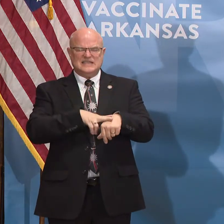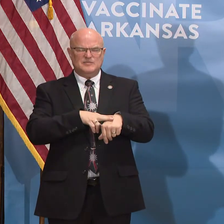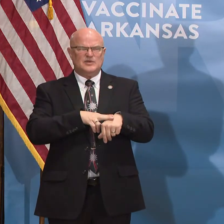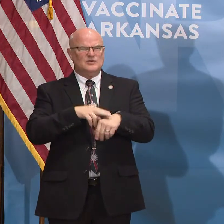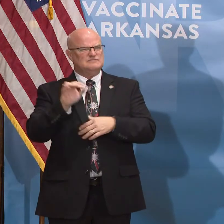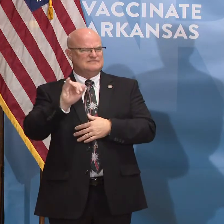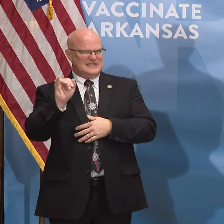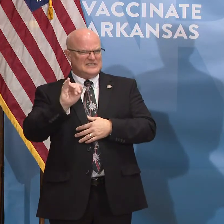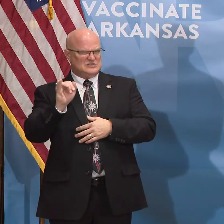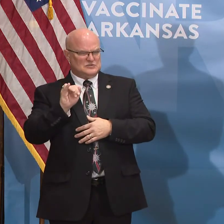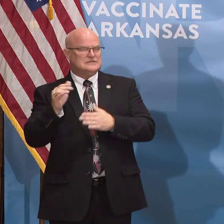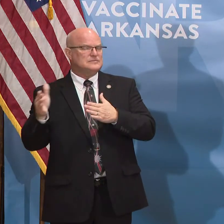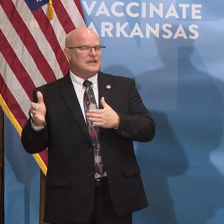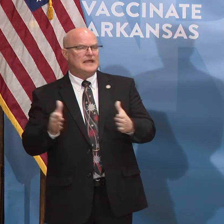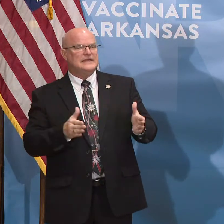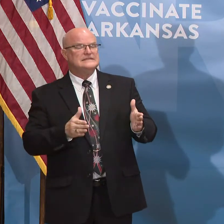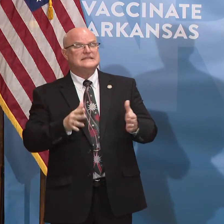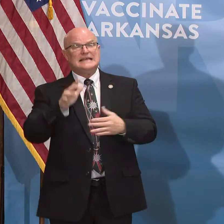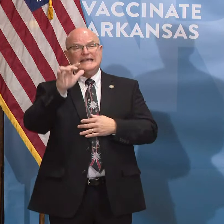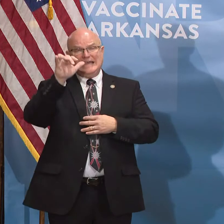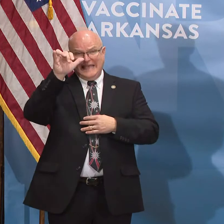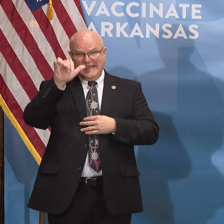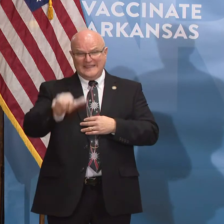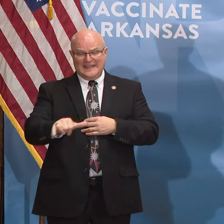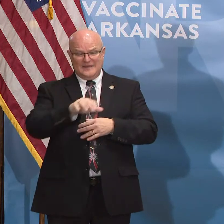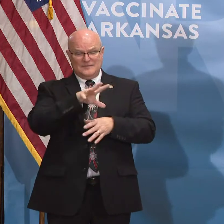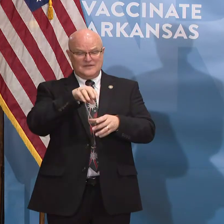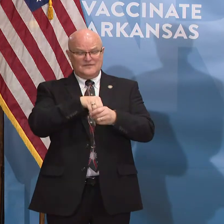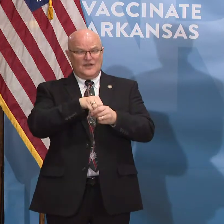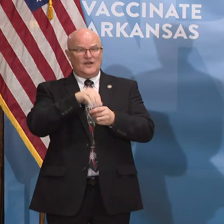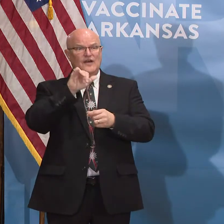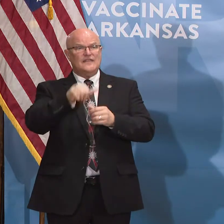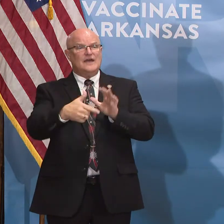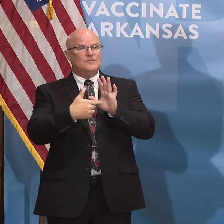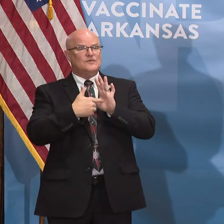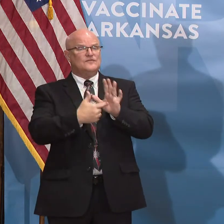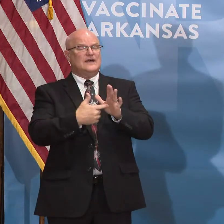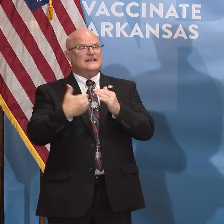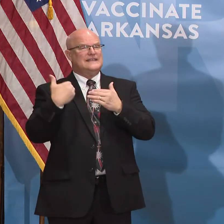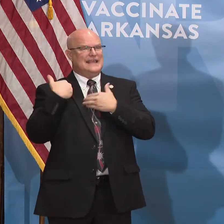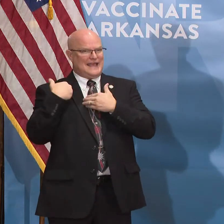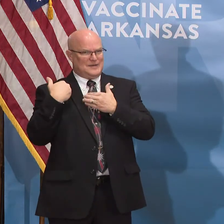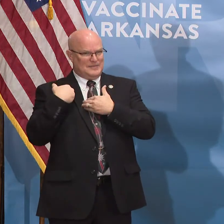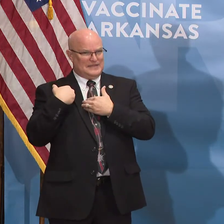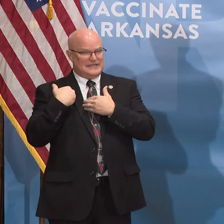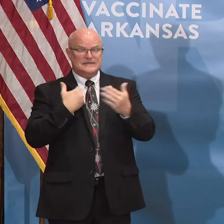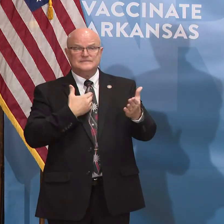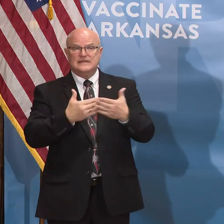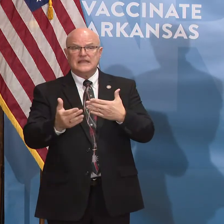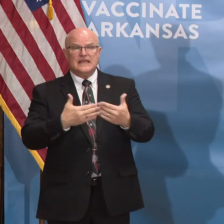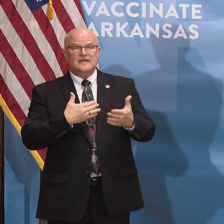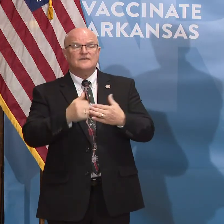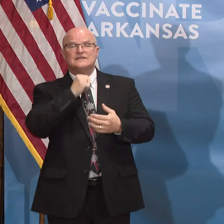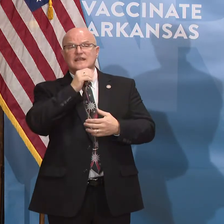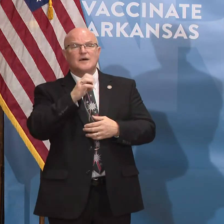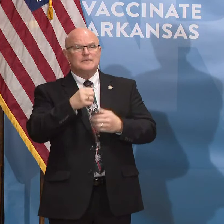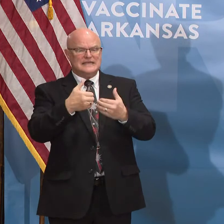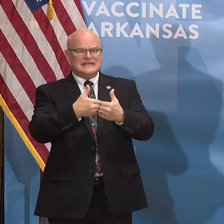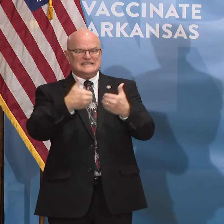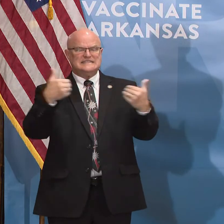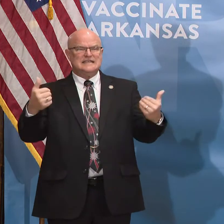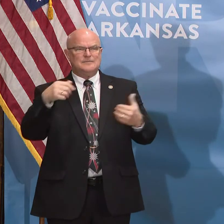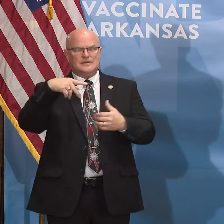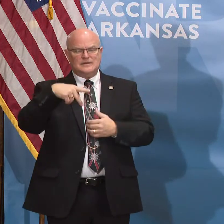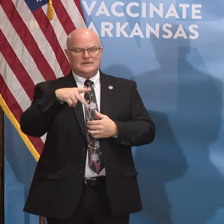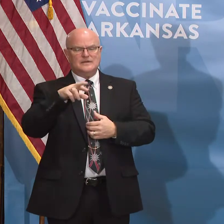in insurance arrangements. That will be a part of it. That will reflect the accountability, even though there will not be a separate